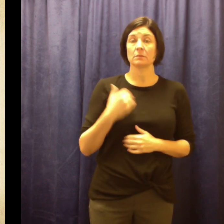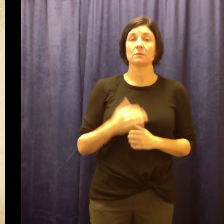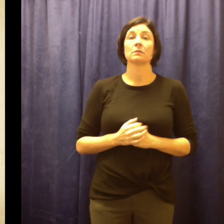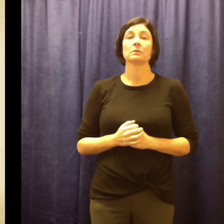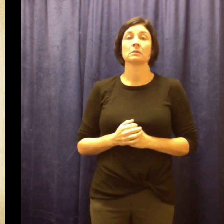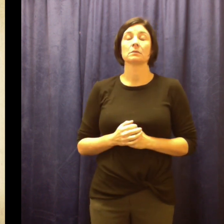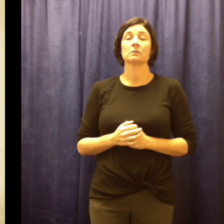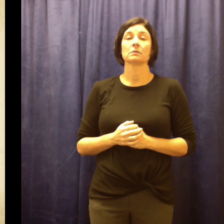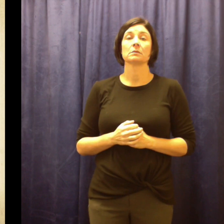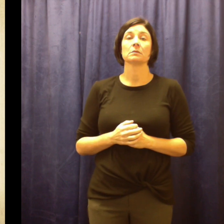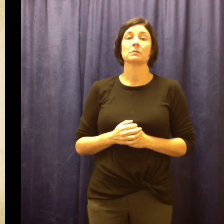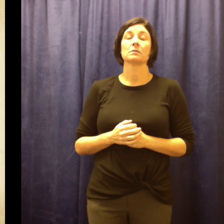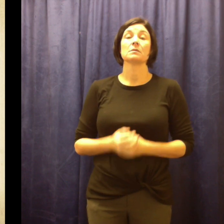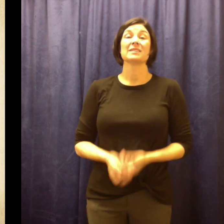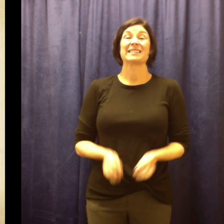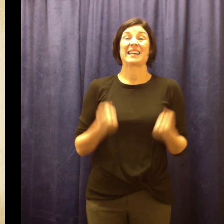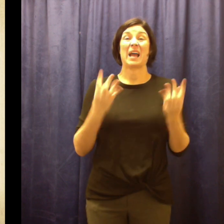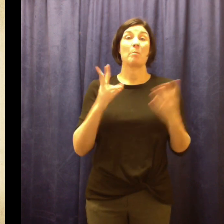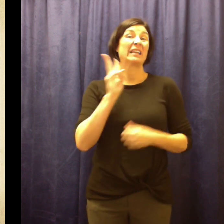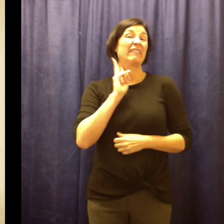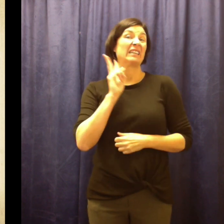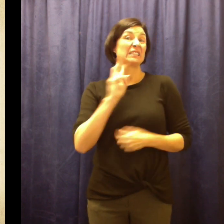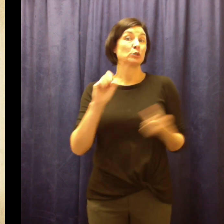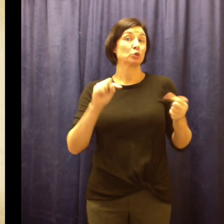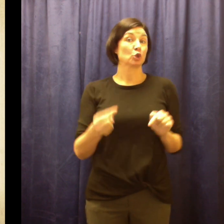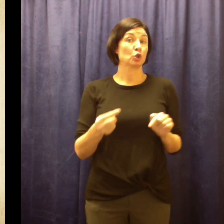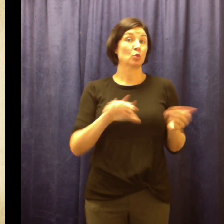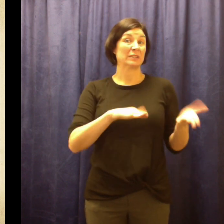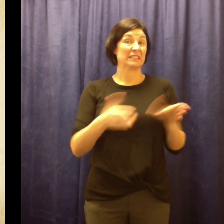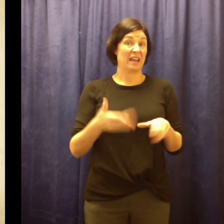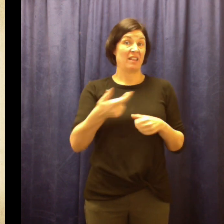number of potential victims at the location.